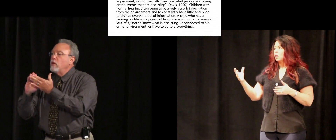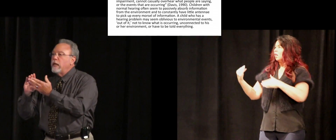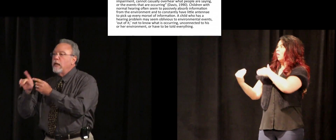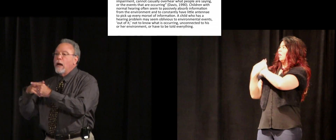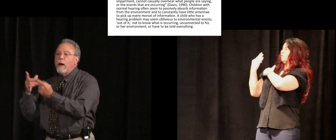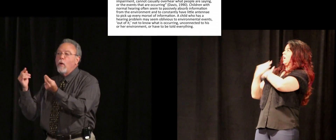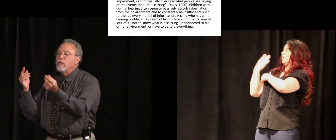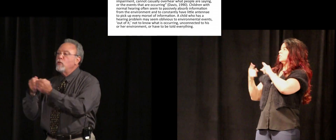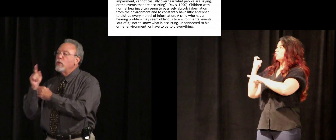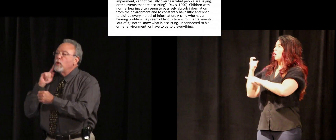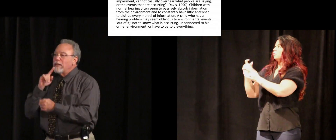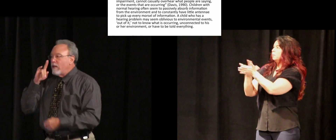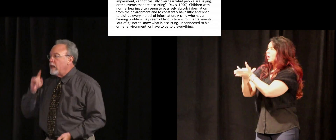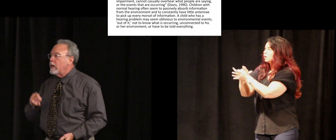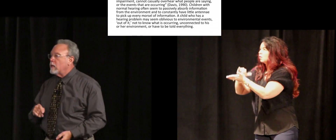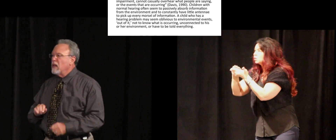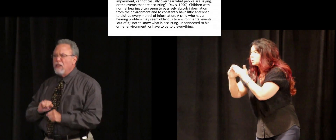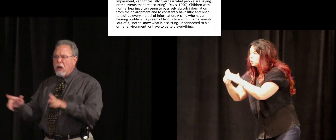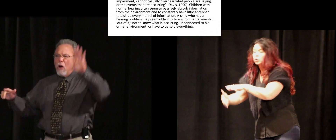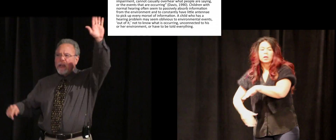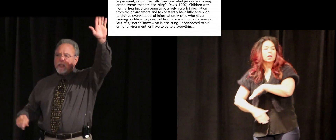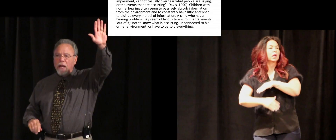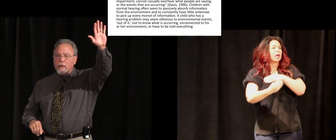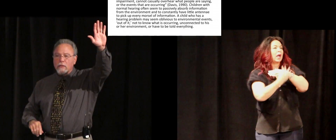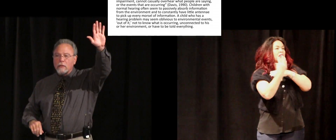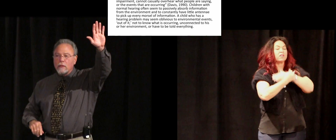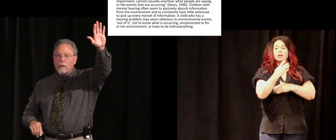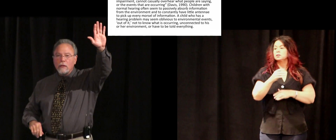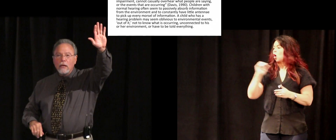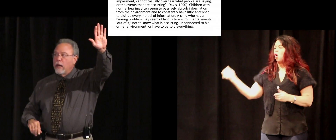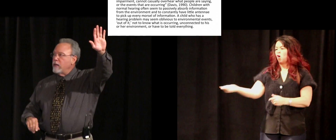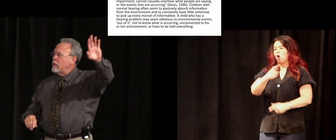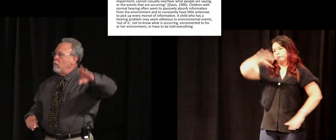So, at this age, 2 to 3,